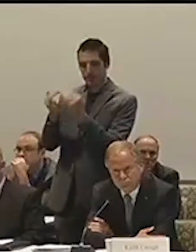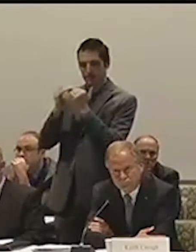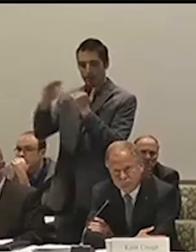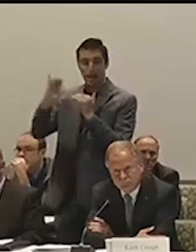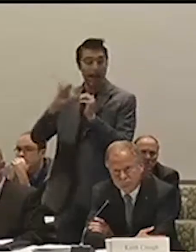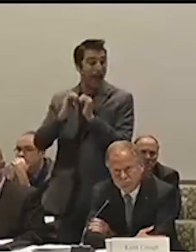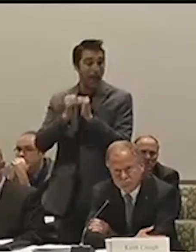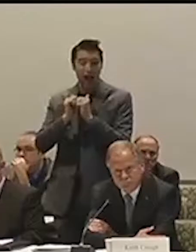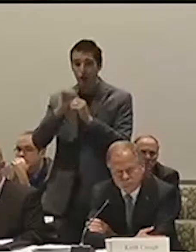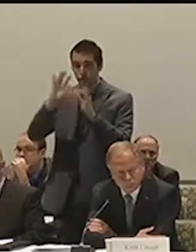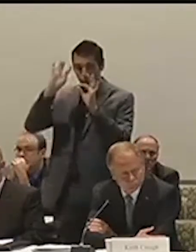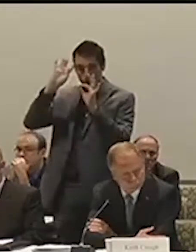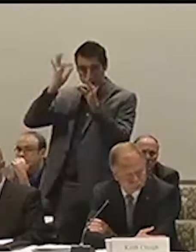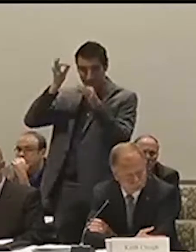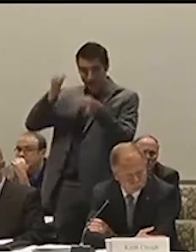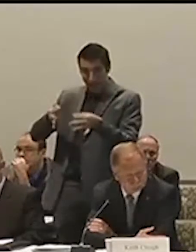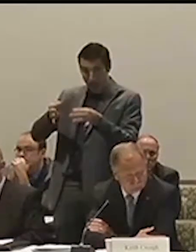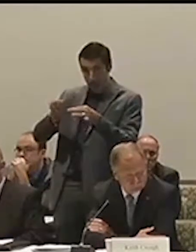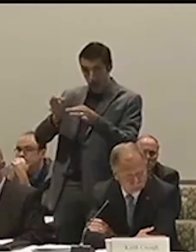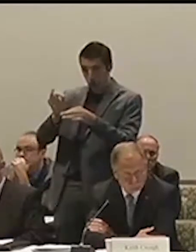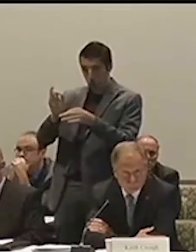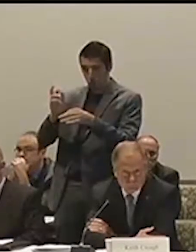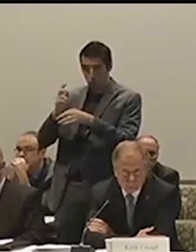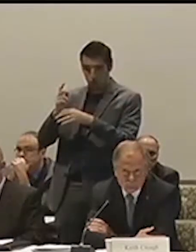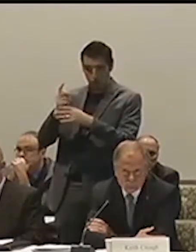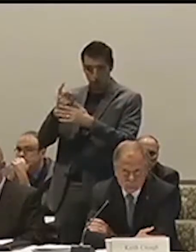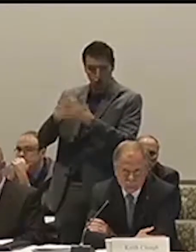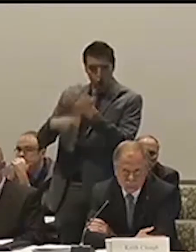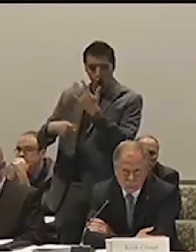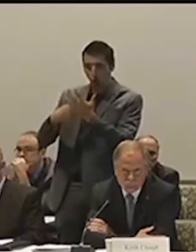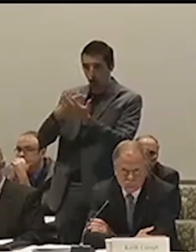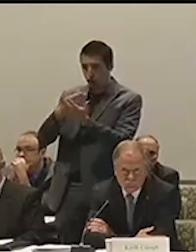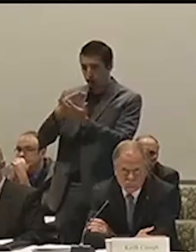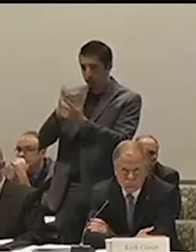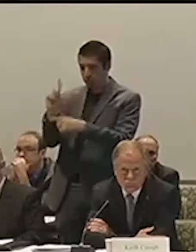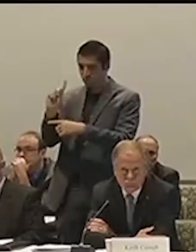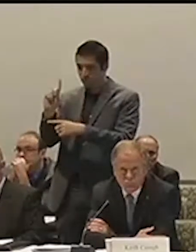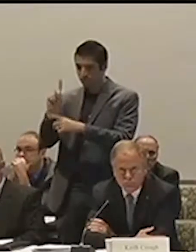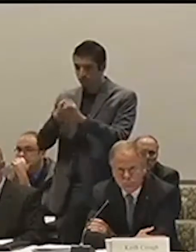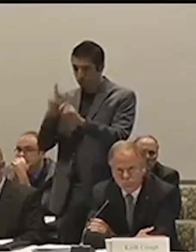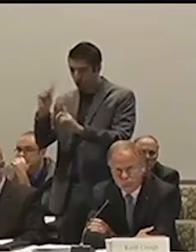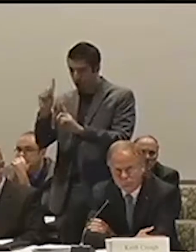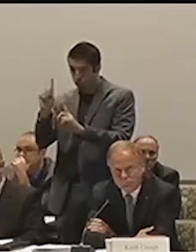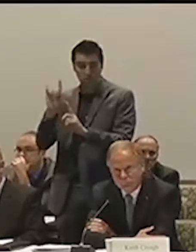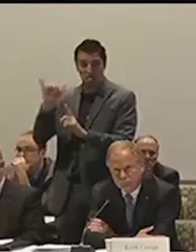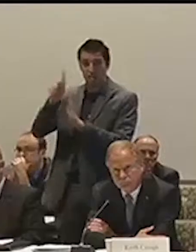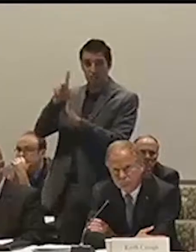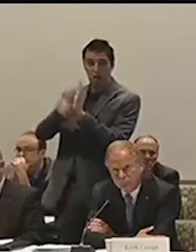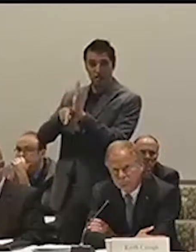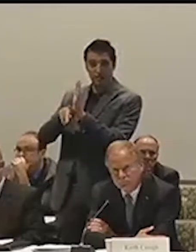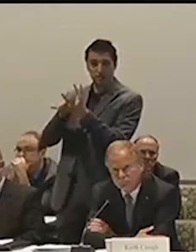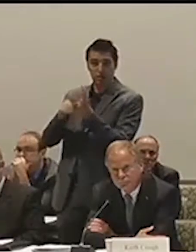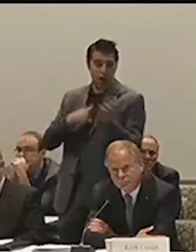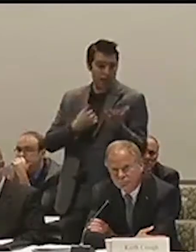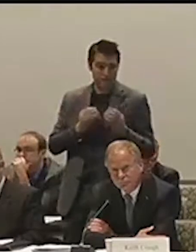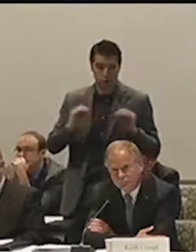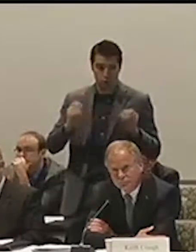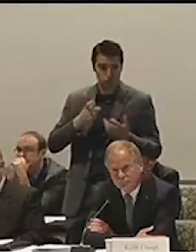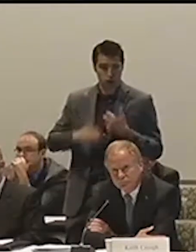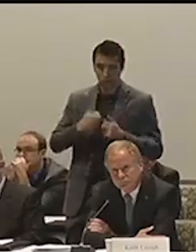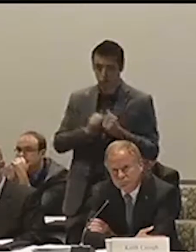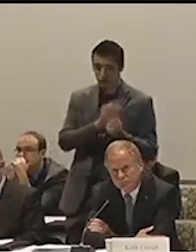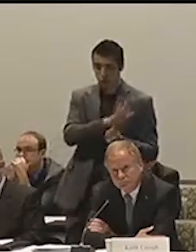those costs is a policy decision. And I have no problem personally having the conversation that you're raising, and that